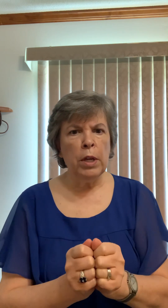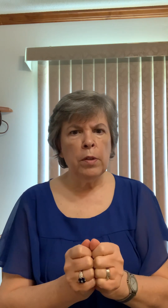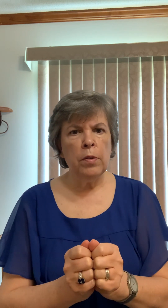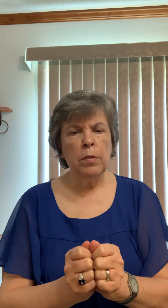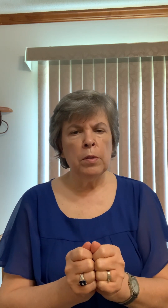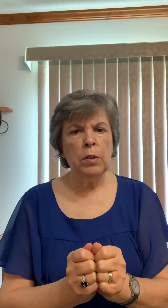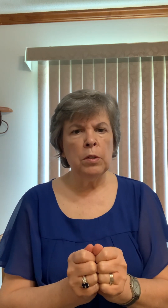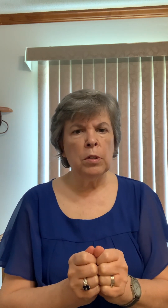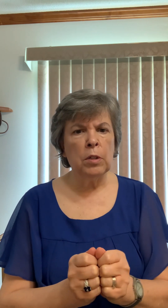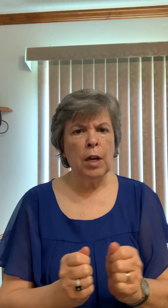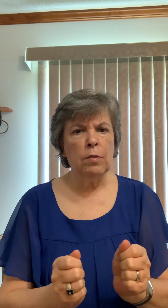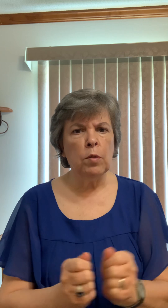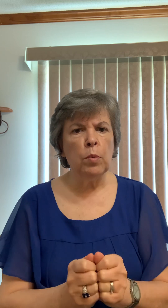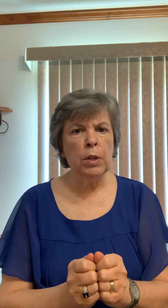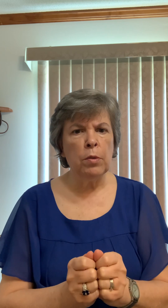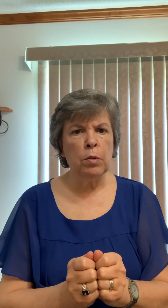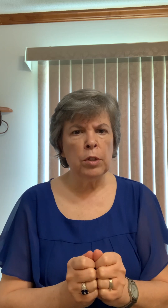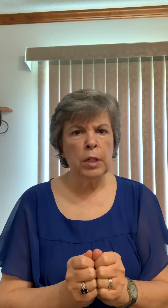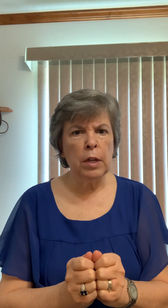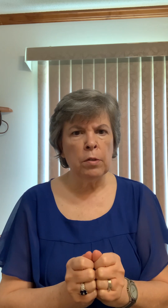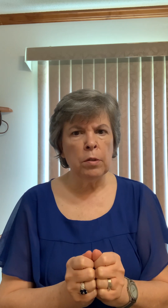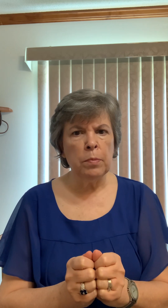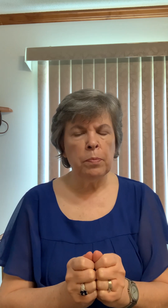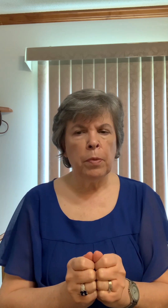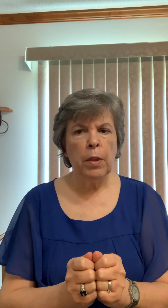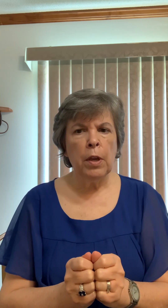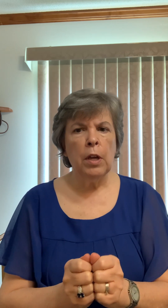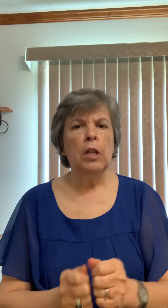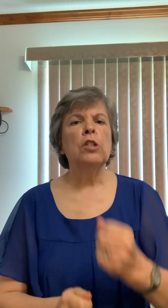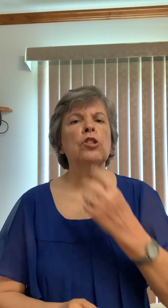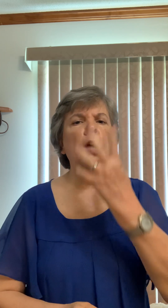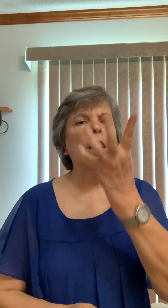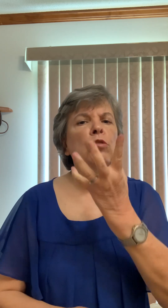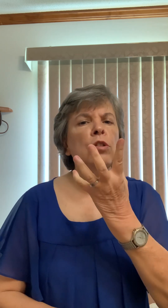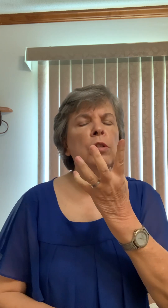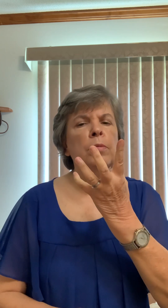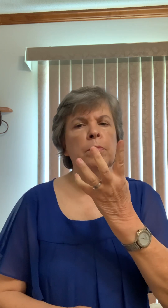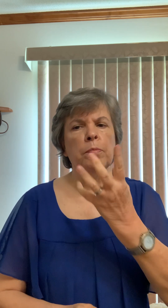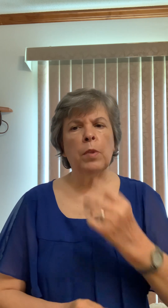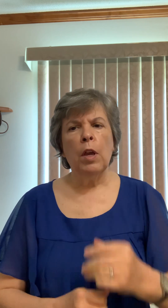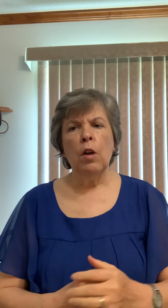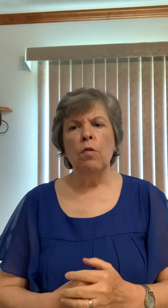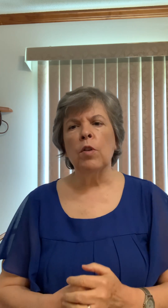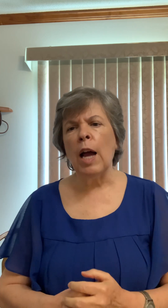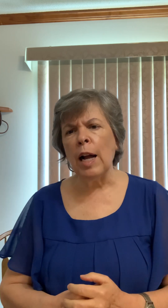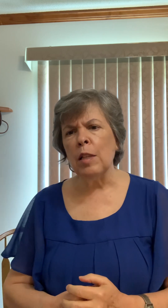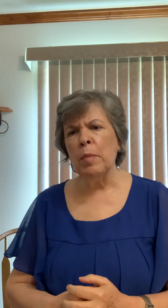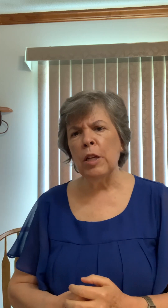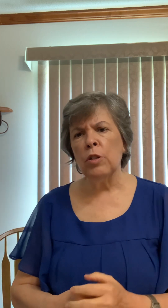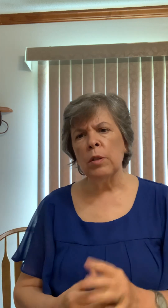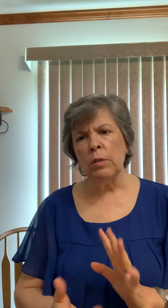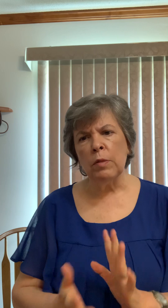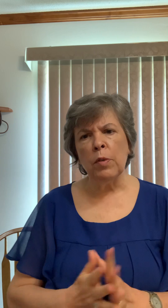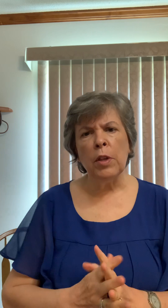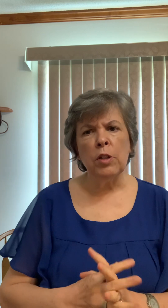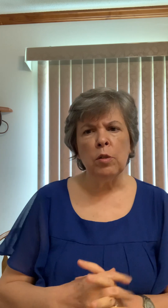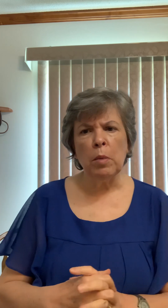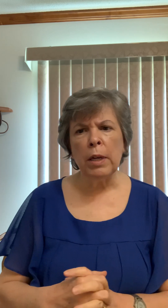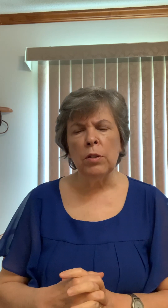with, this is a sign for with or together. Shout. For acclamation, there are different things you might